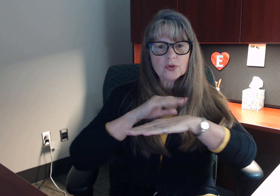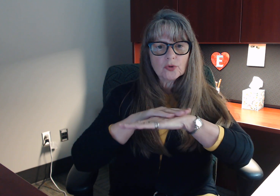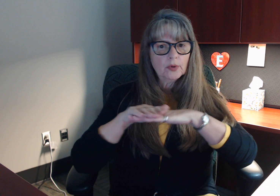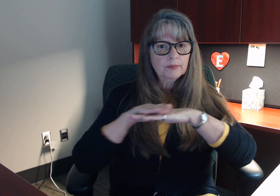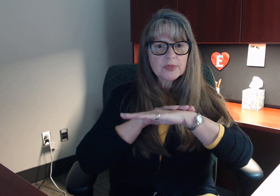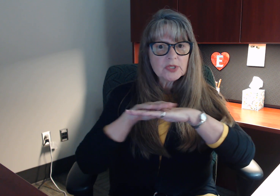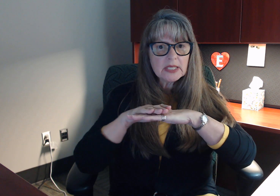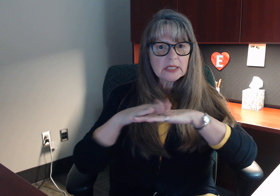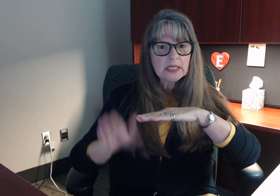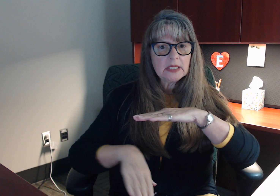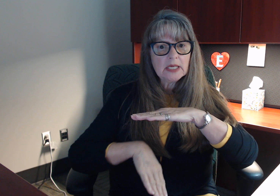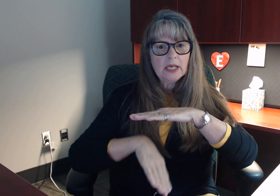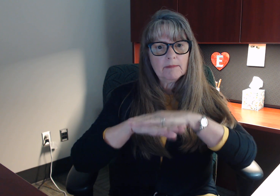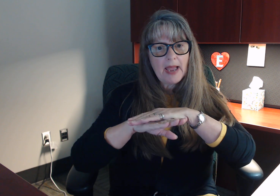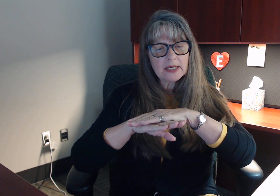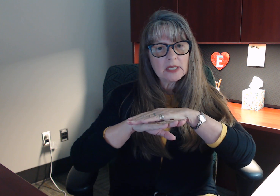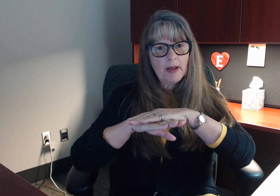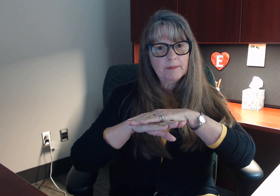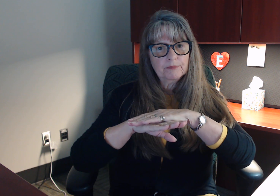your ceiling and maximum